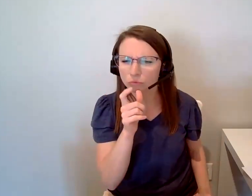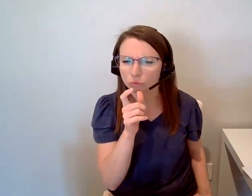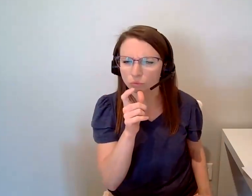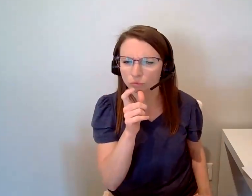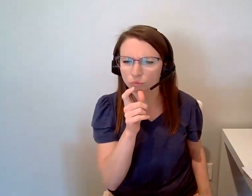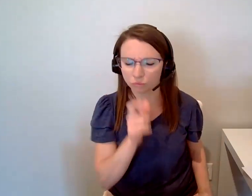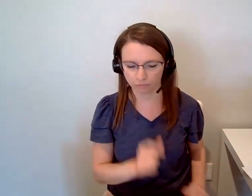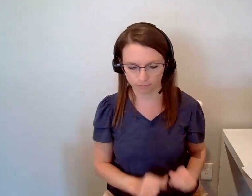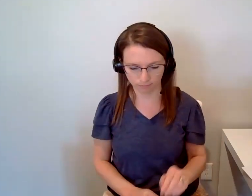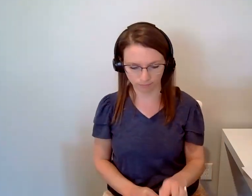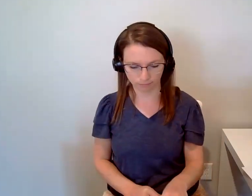Who?